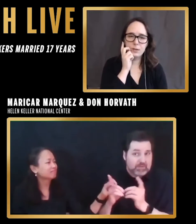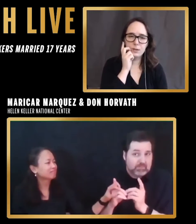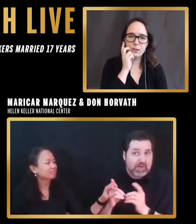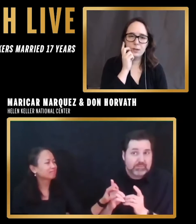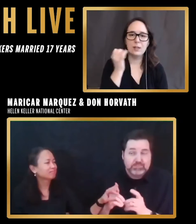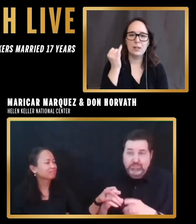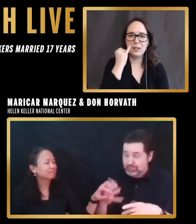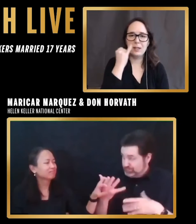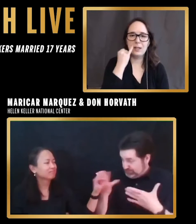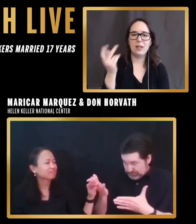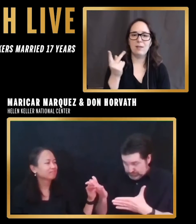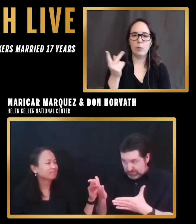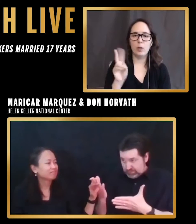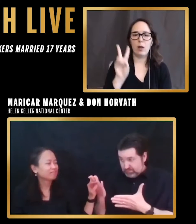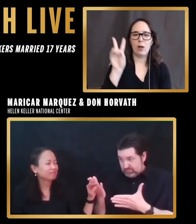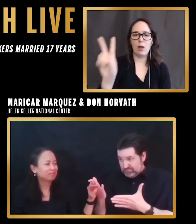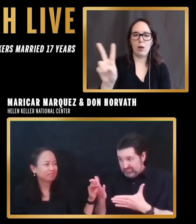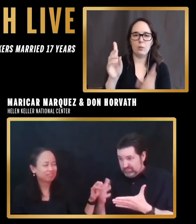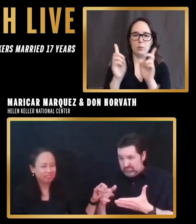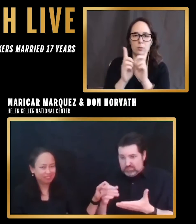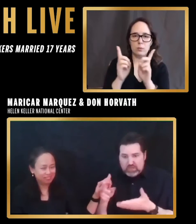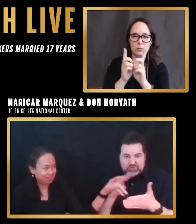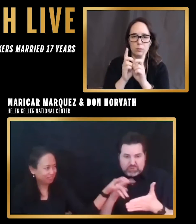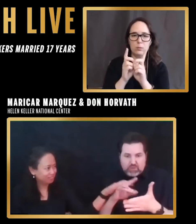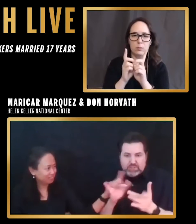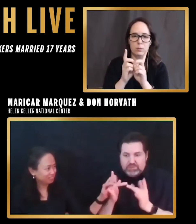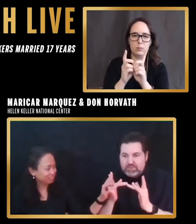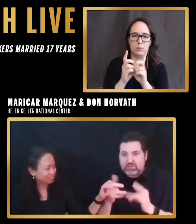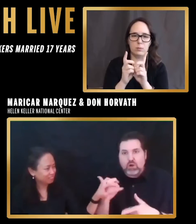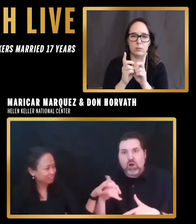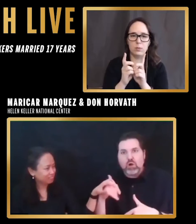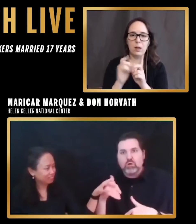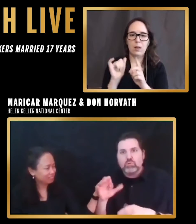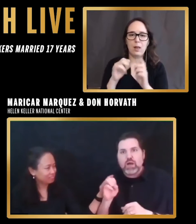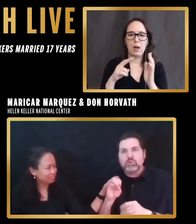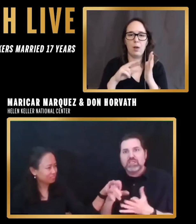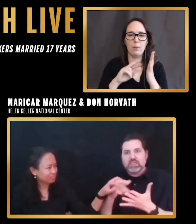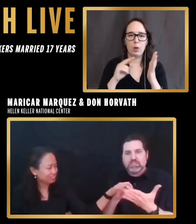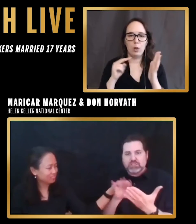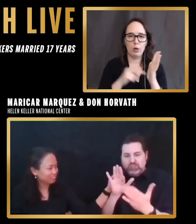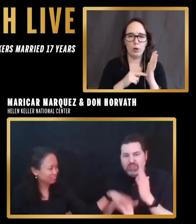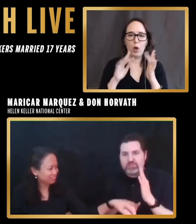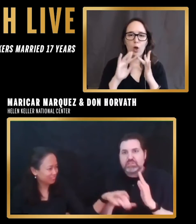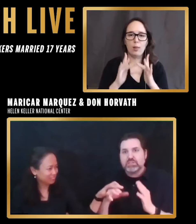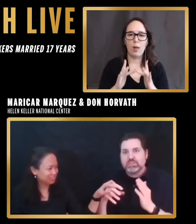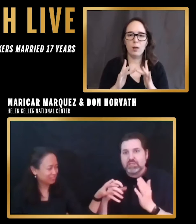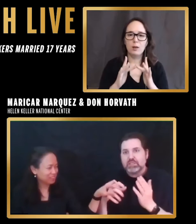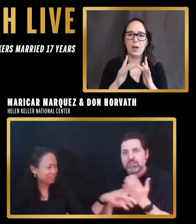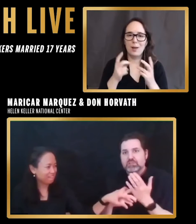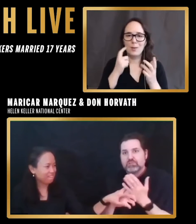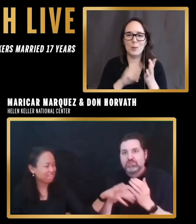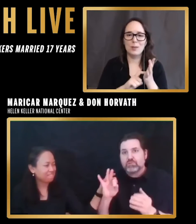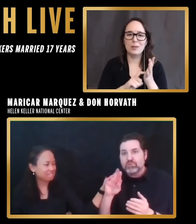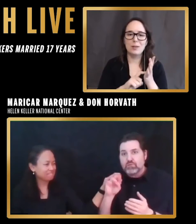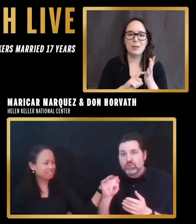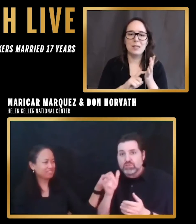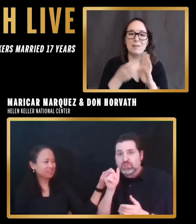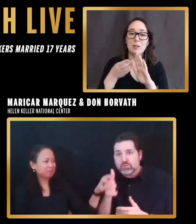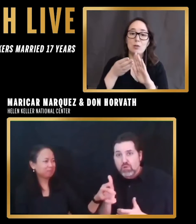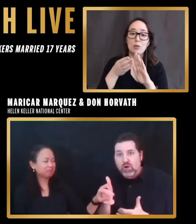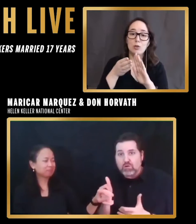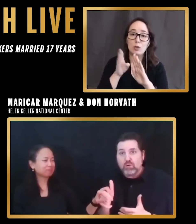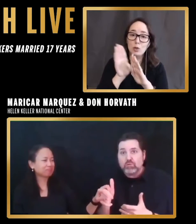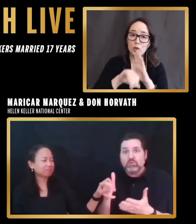date, right? Well, I was looking on the internet. I said, oh, wow, we can get cheap tickets for